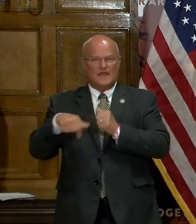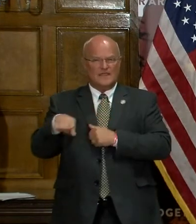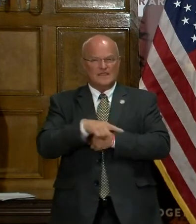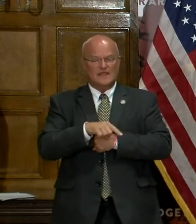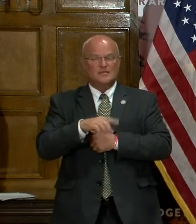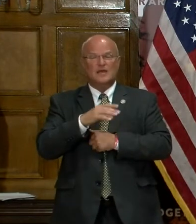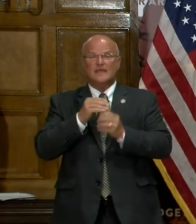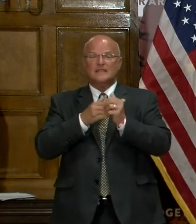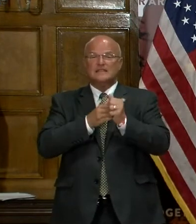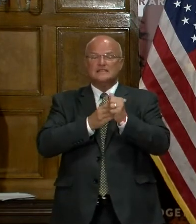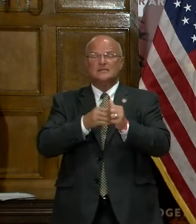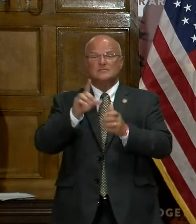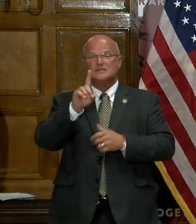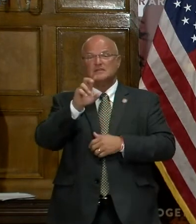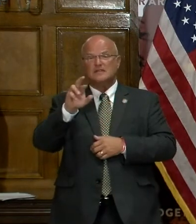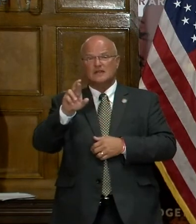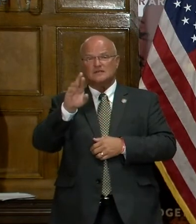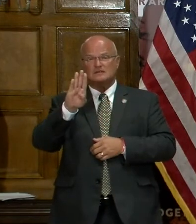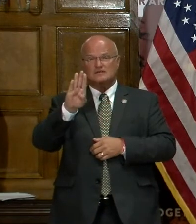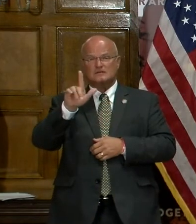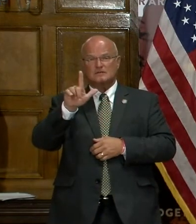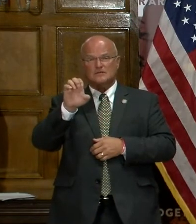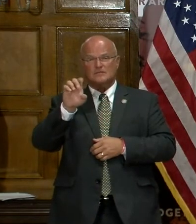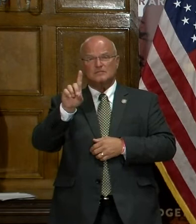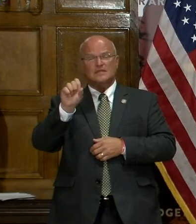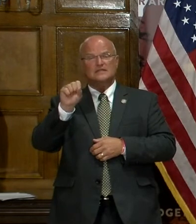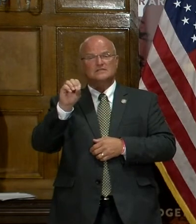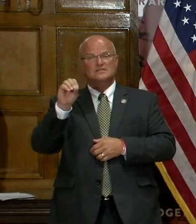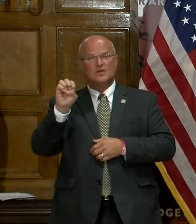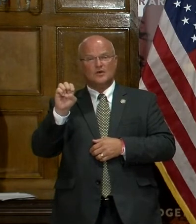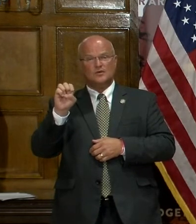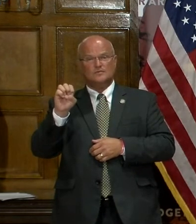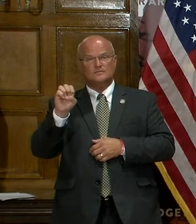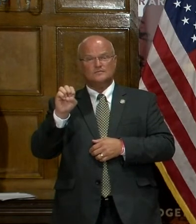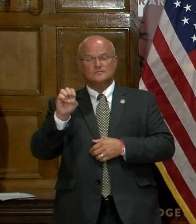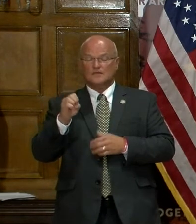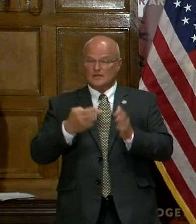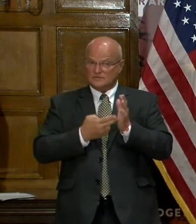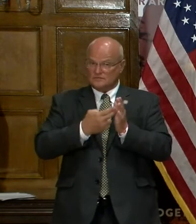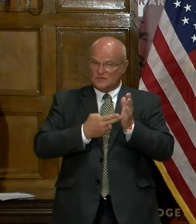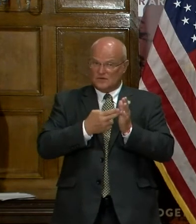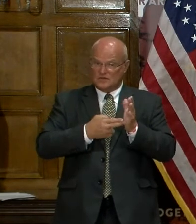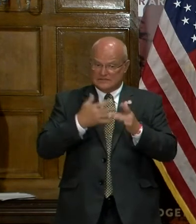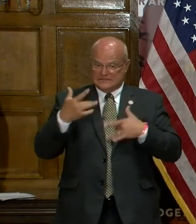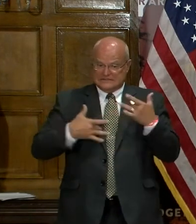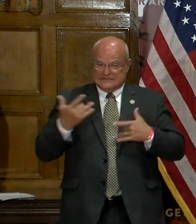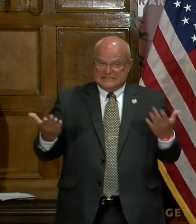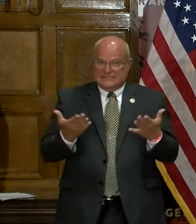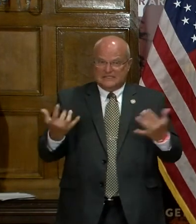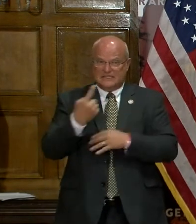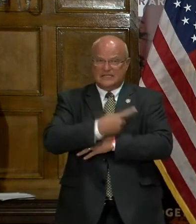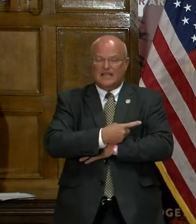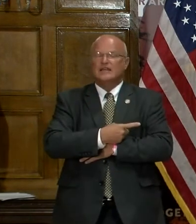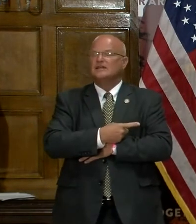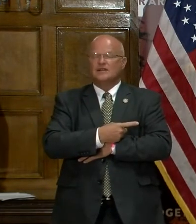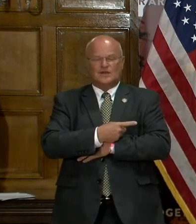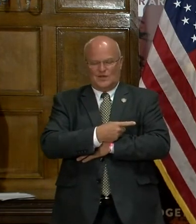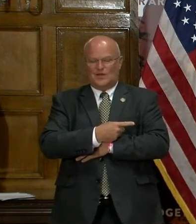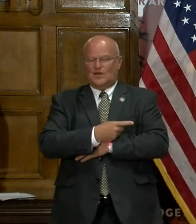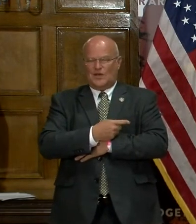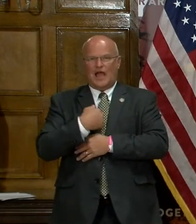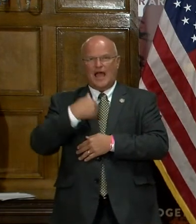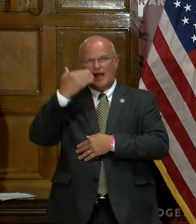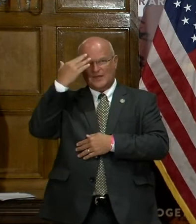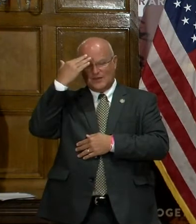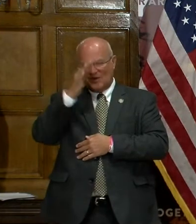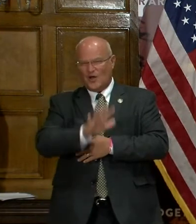Dr. Bledsoe. Tell you the truth, to say that I'm excited to be here today is an understatement, because right now I know